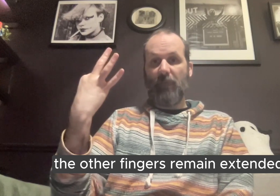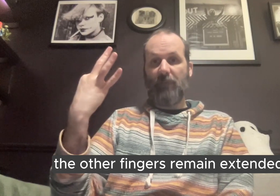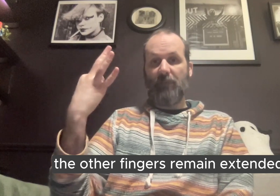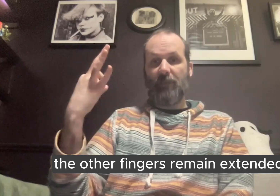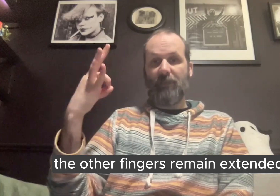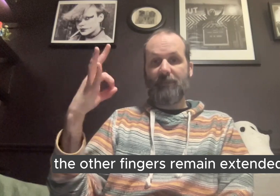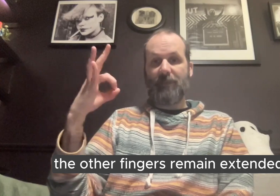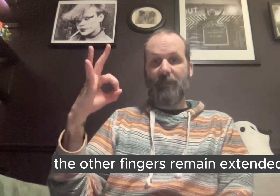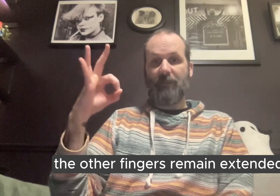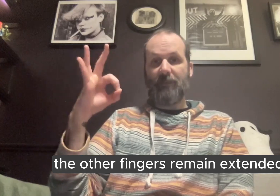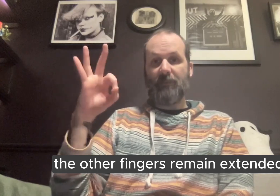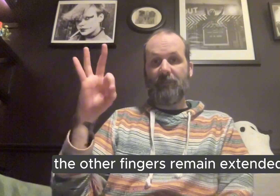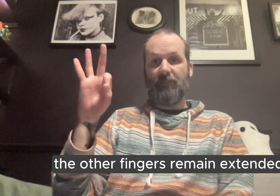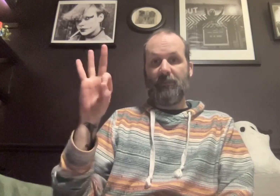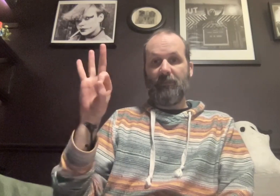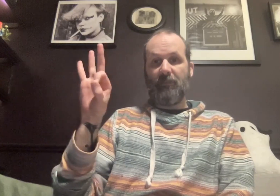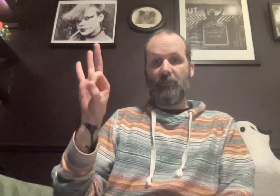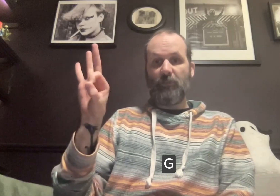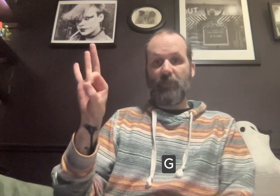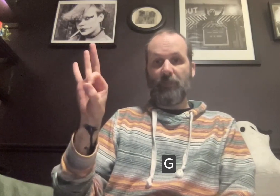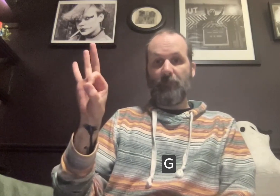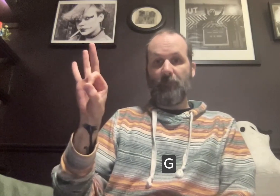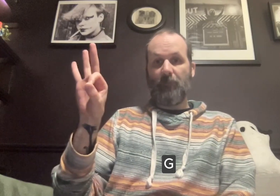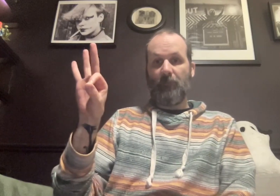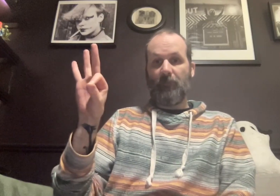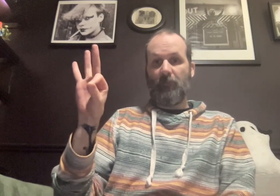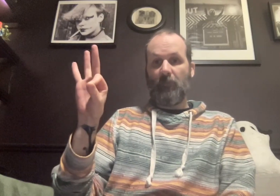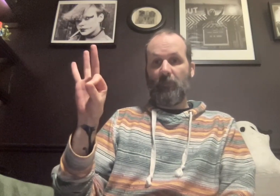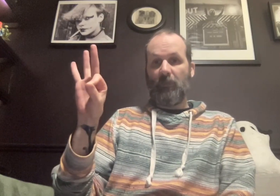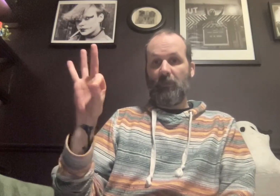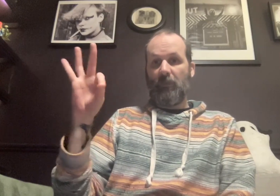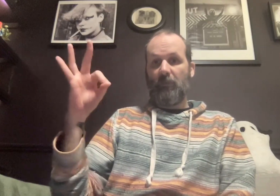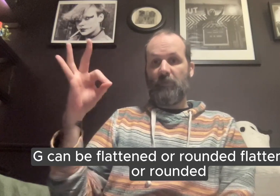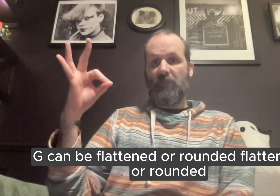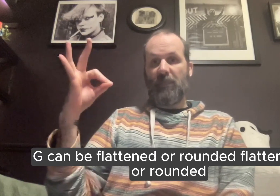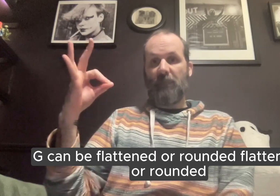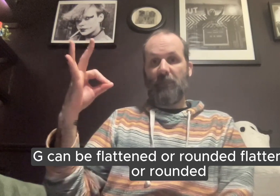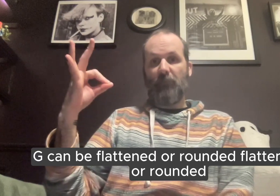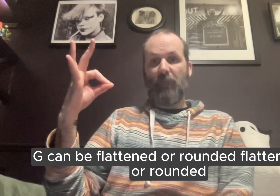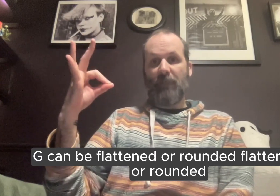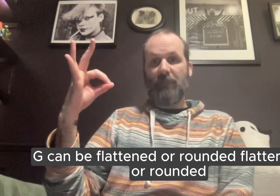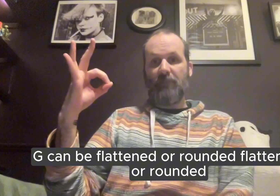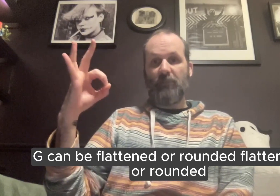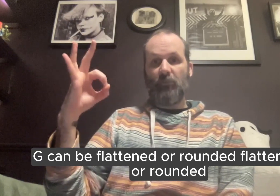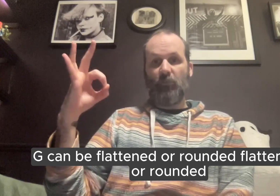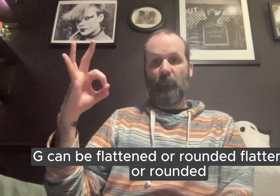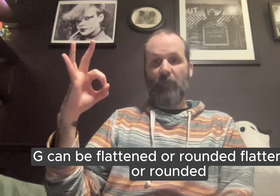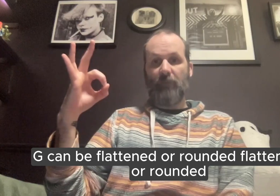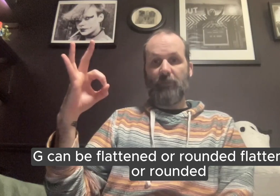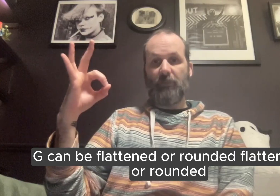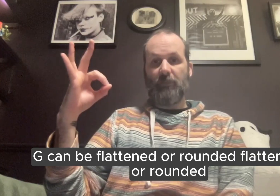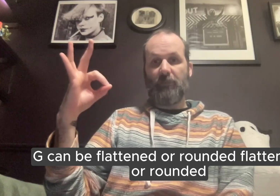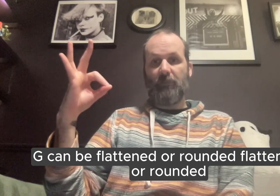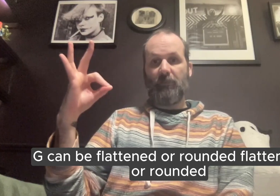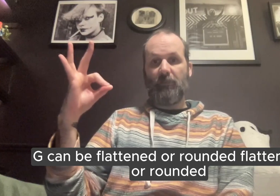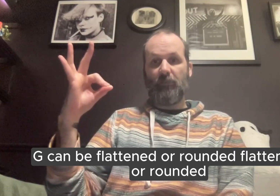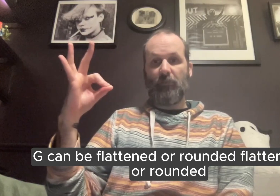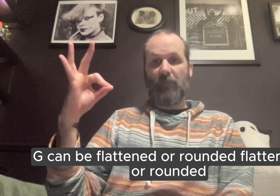remain extended. G. G can be flattened or rounded.